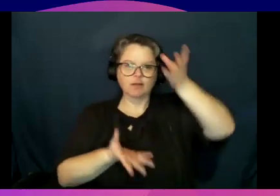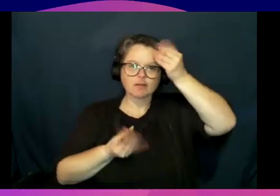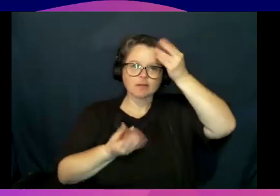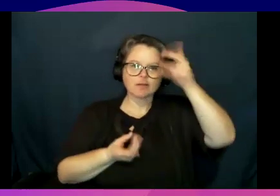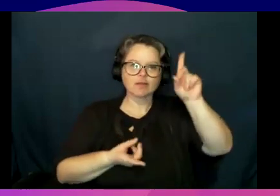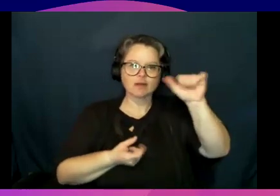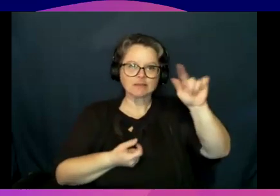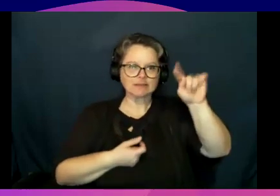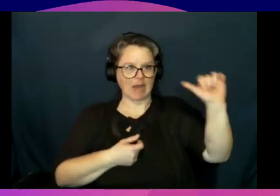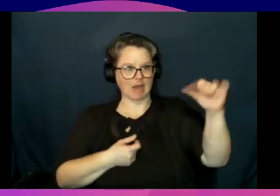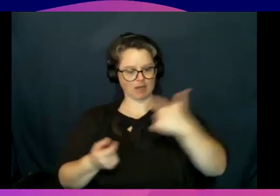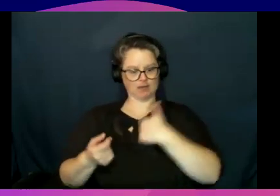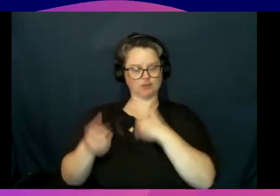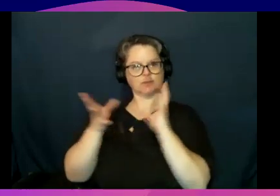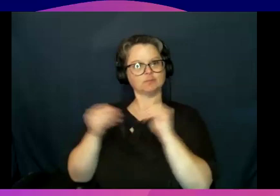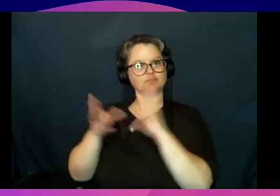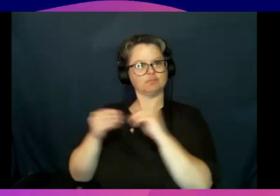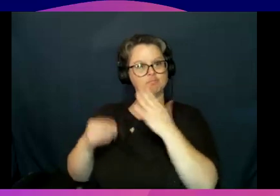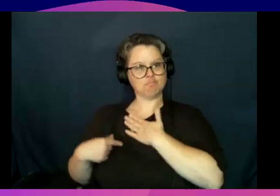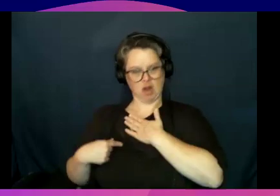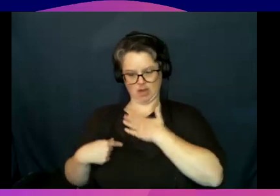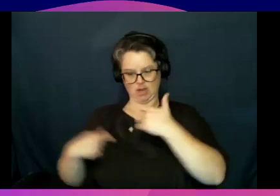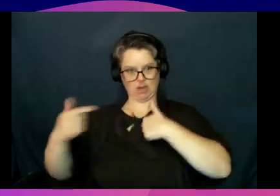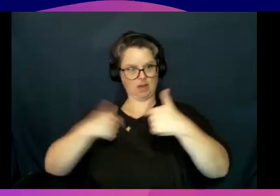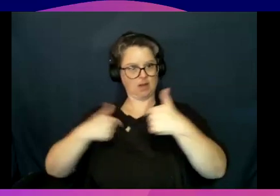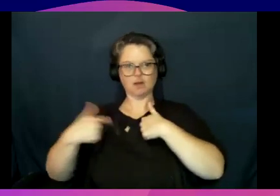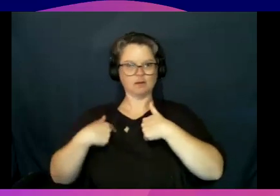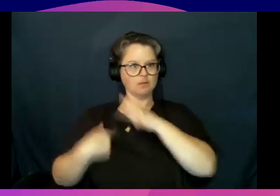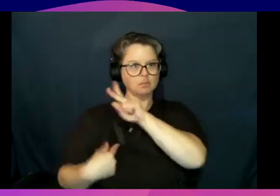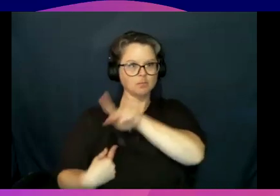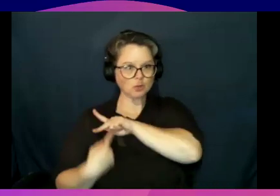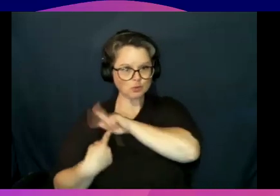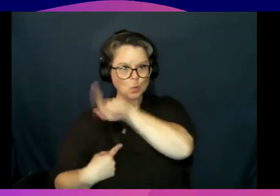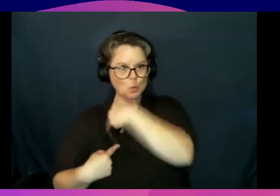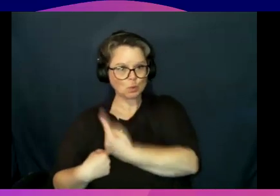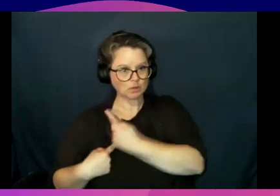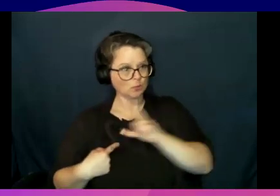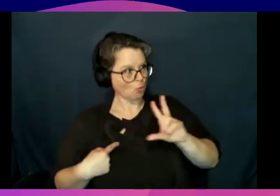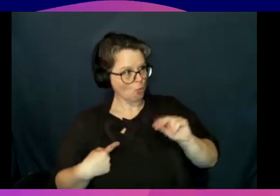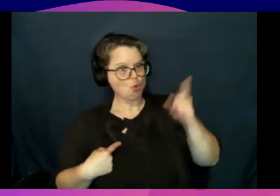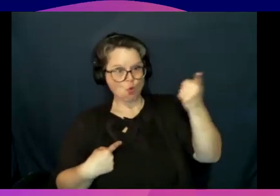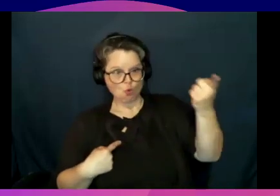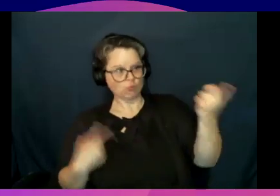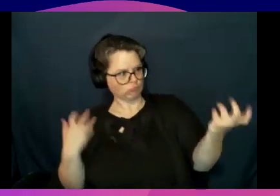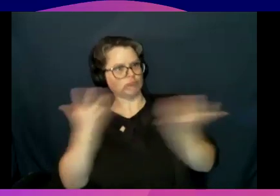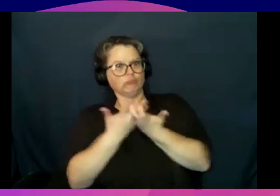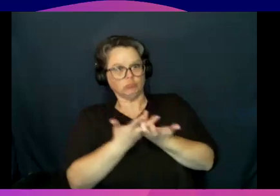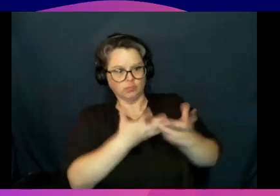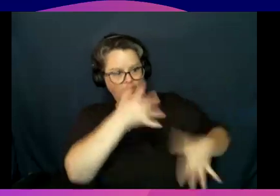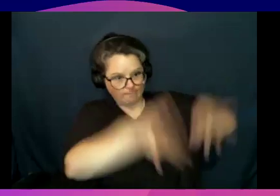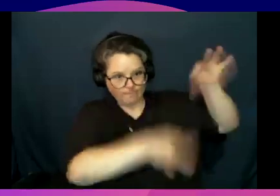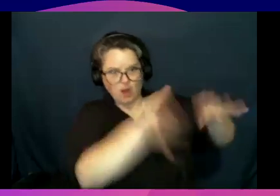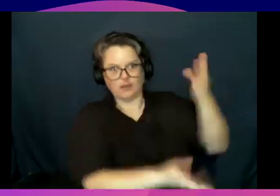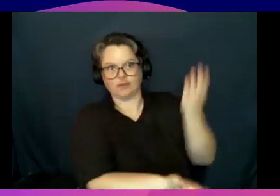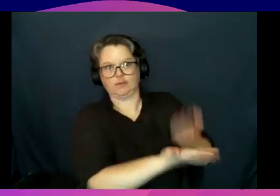we also have an infographic about that to show that this is what is happening in the sector. And if you can use that to say, here's the